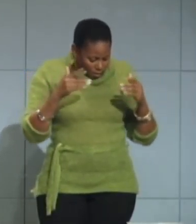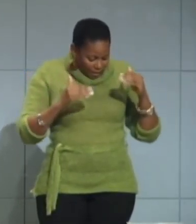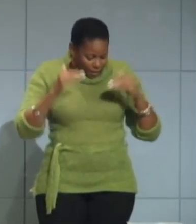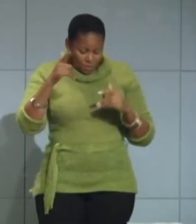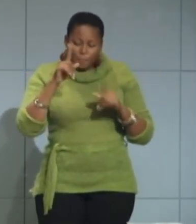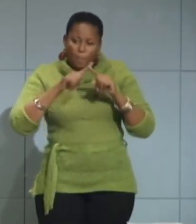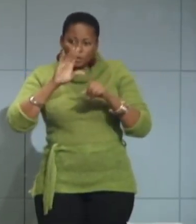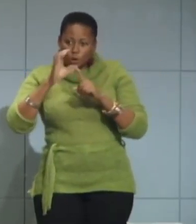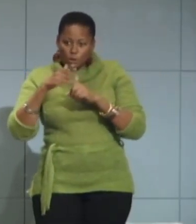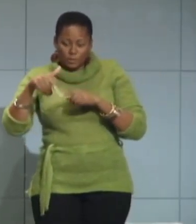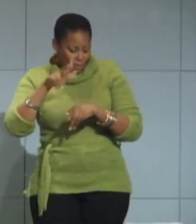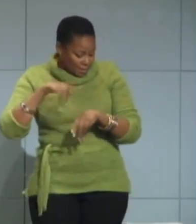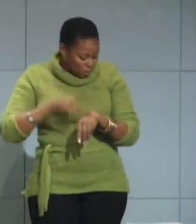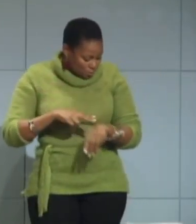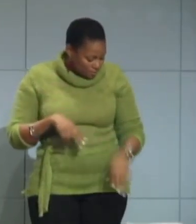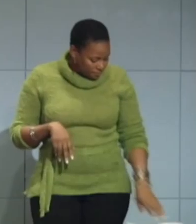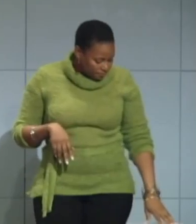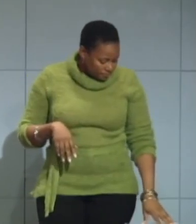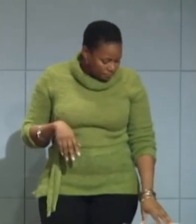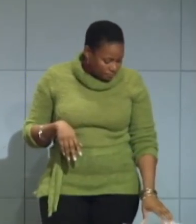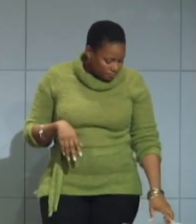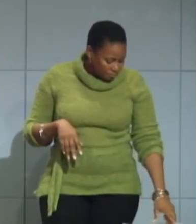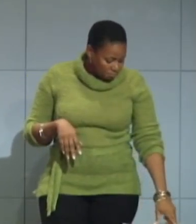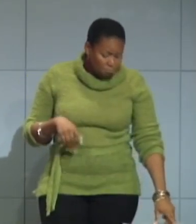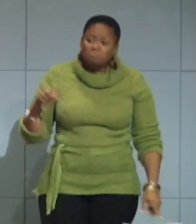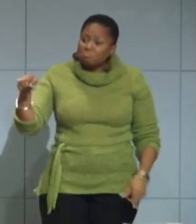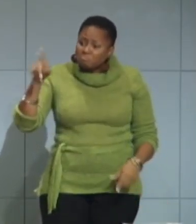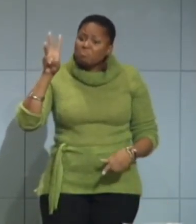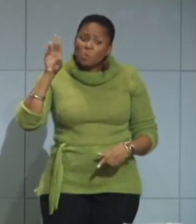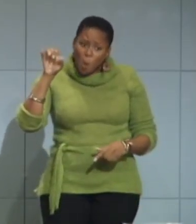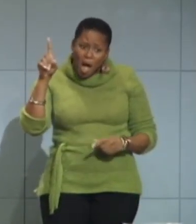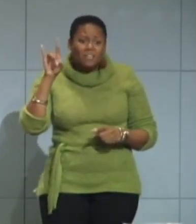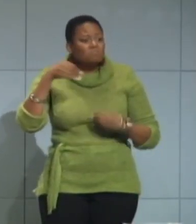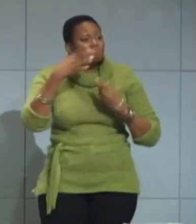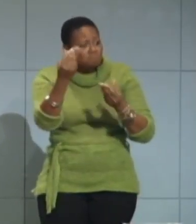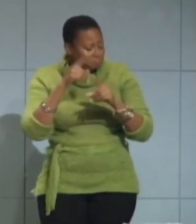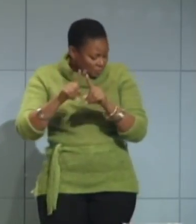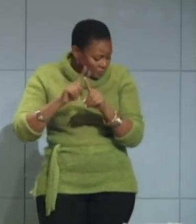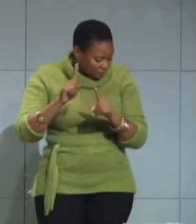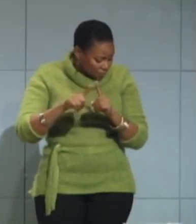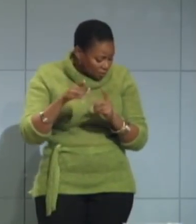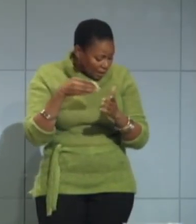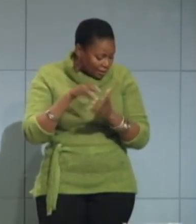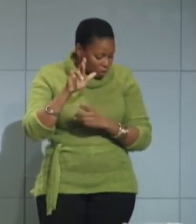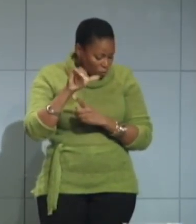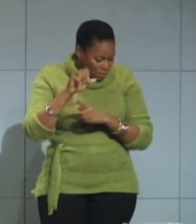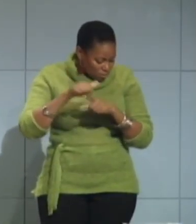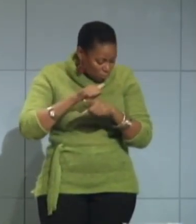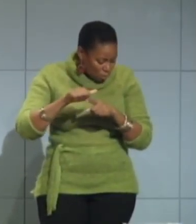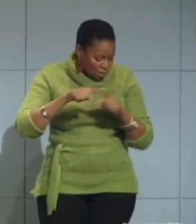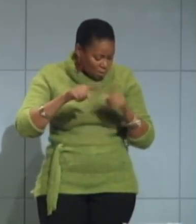These students will be the MCs for today's program, and also welcome to Mr. Stephanie. This is such an exciting time, isn't